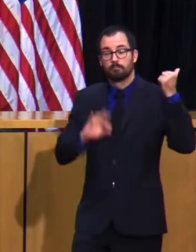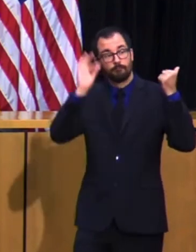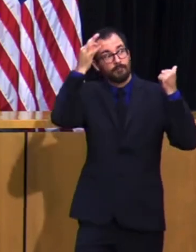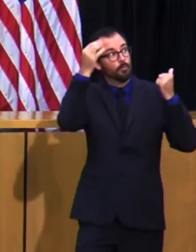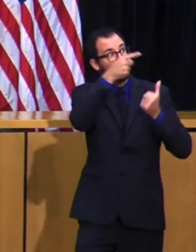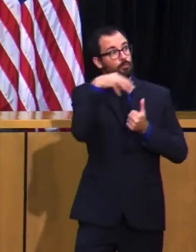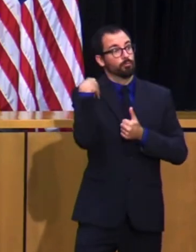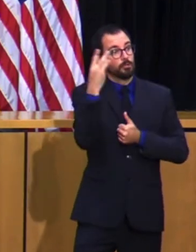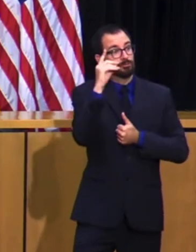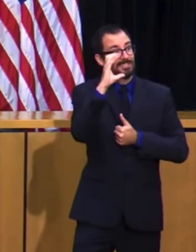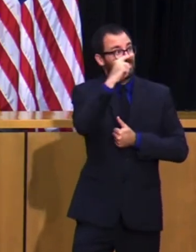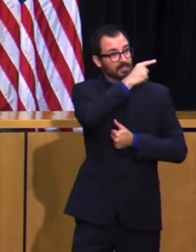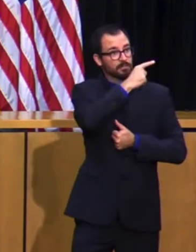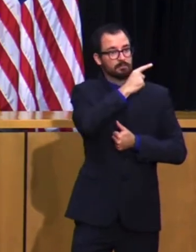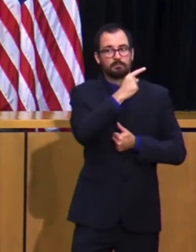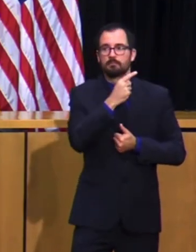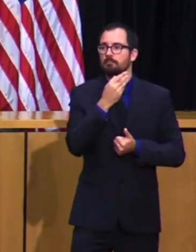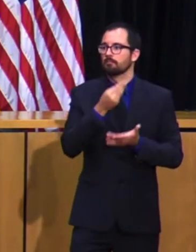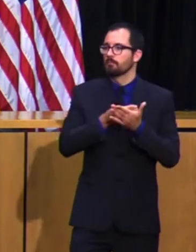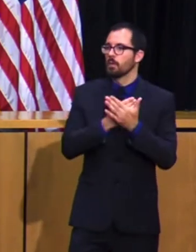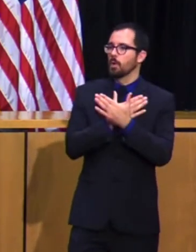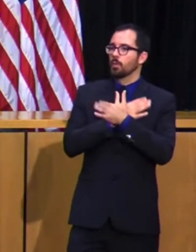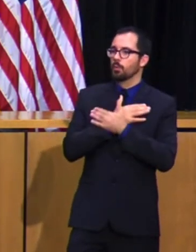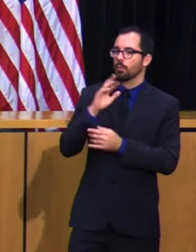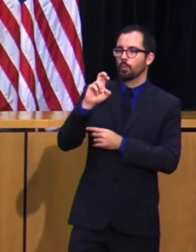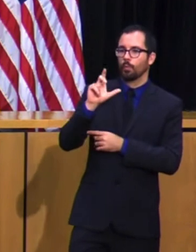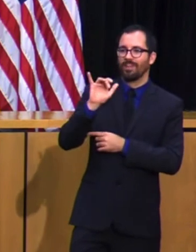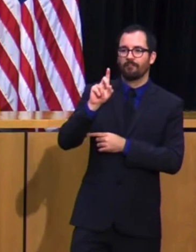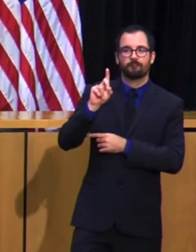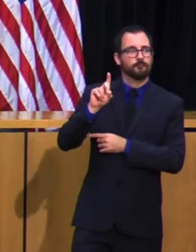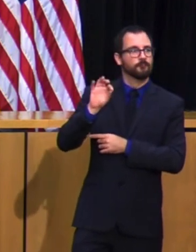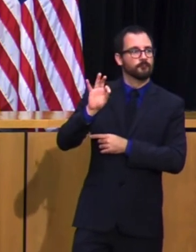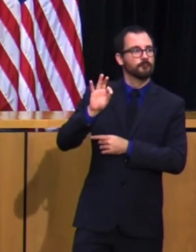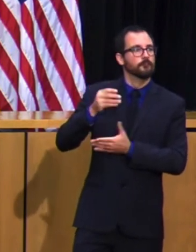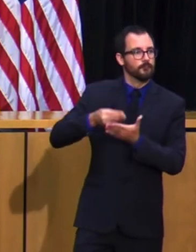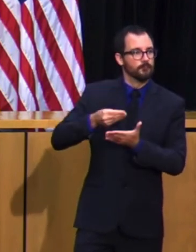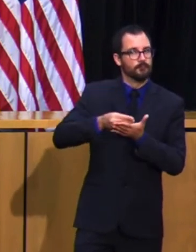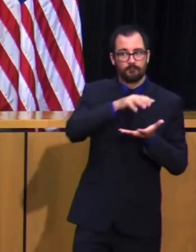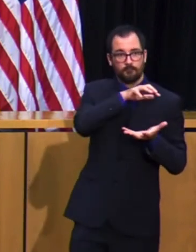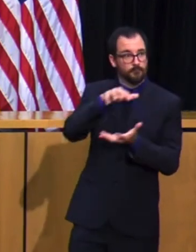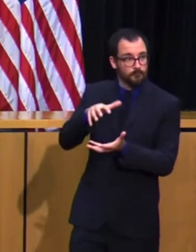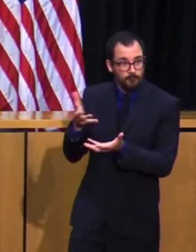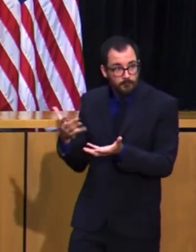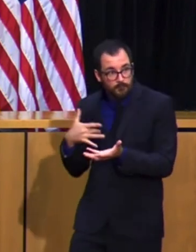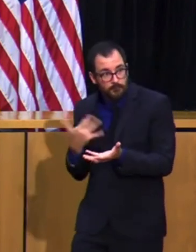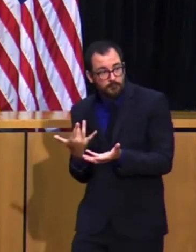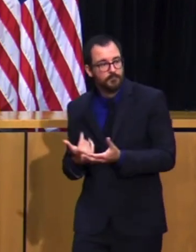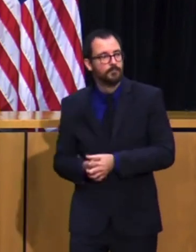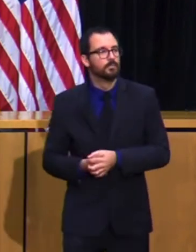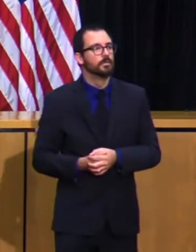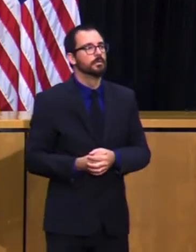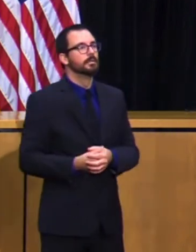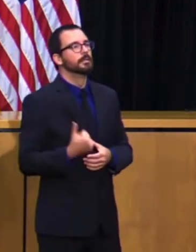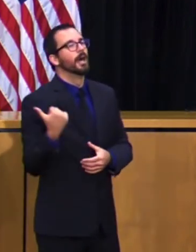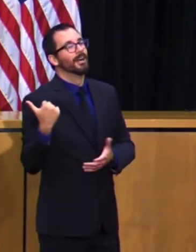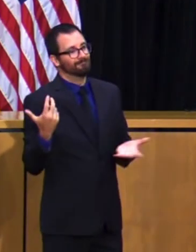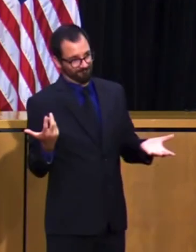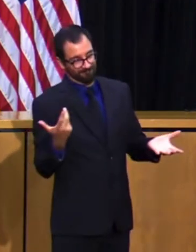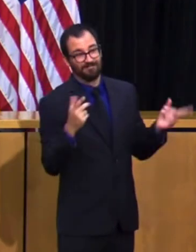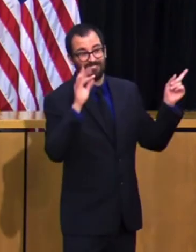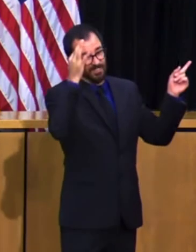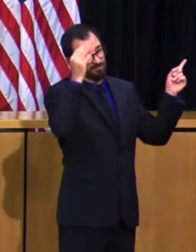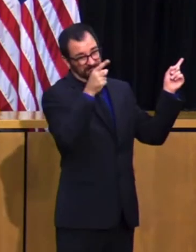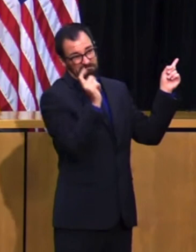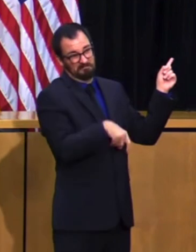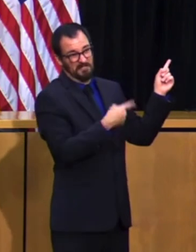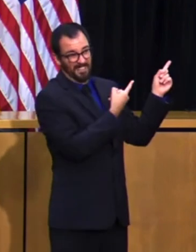important it is for the feds to continue to make the sorts of investments, especially in municipalities and state